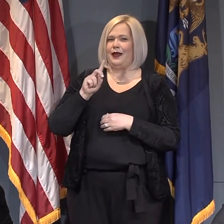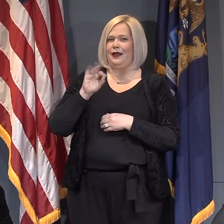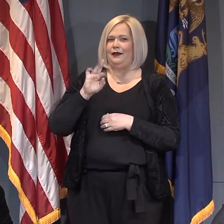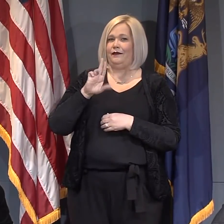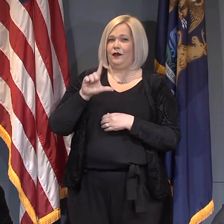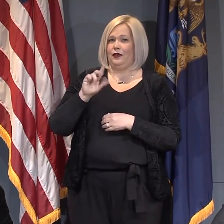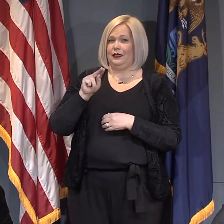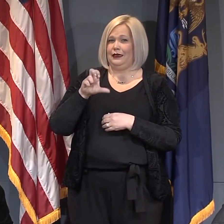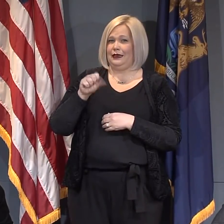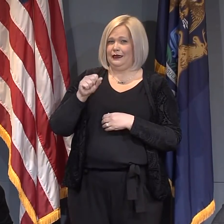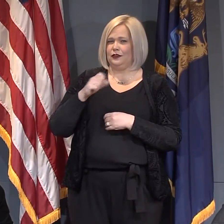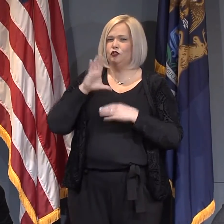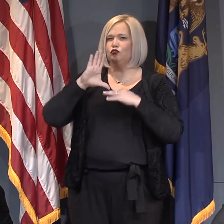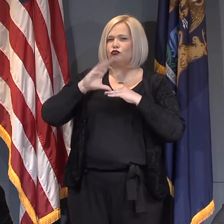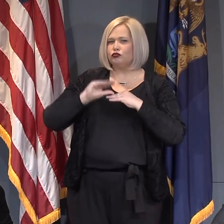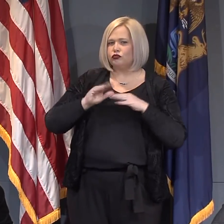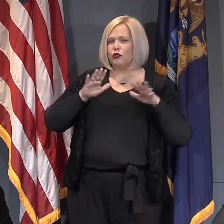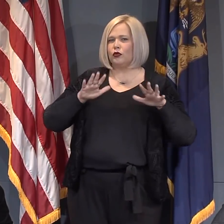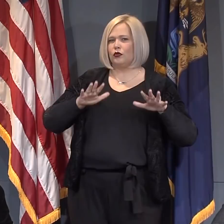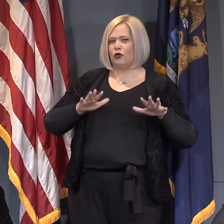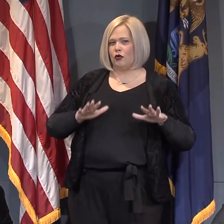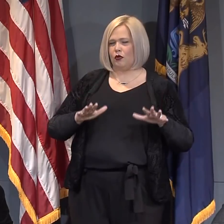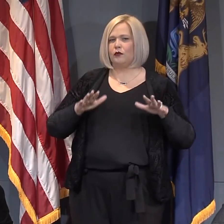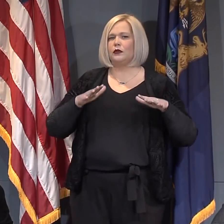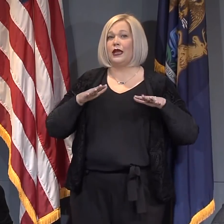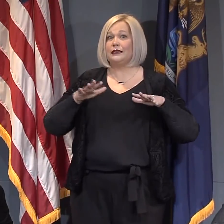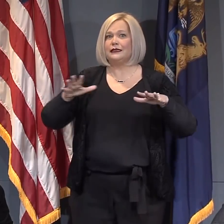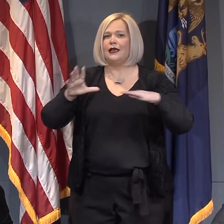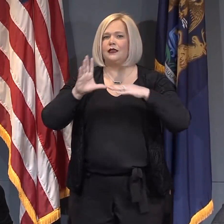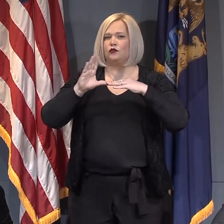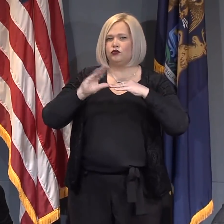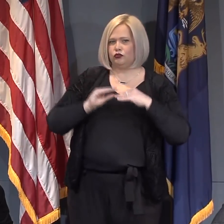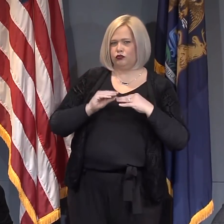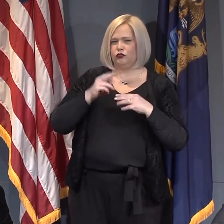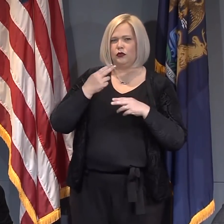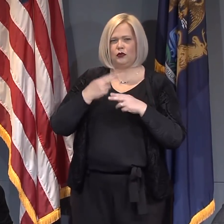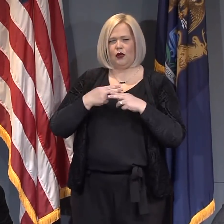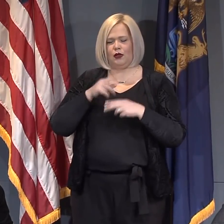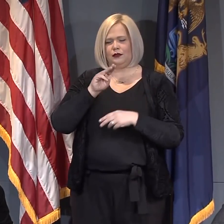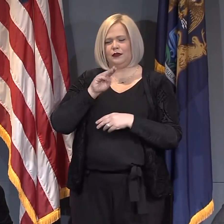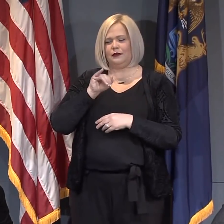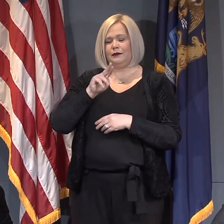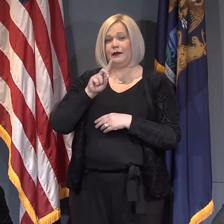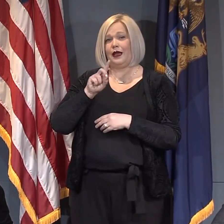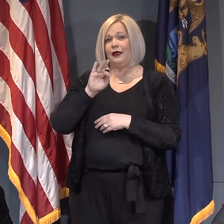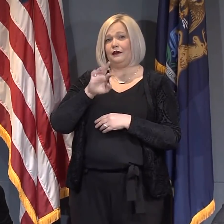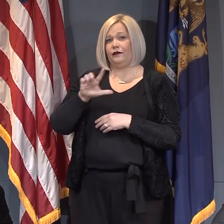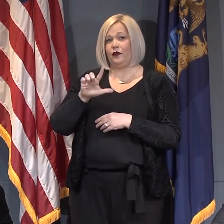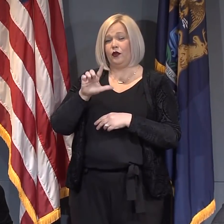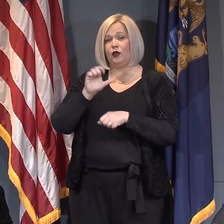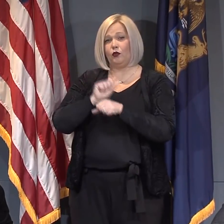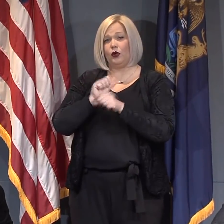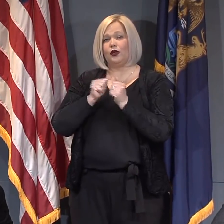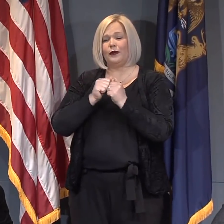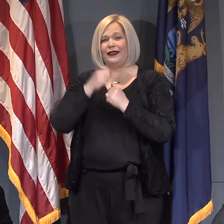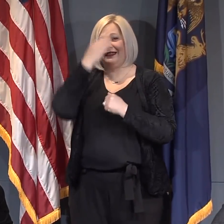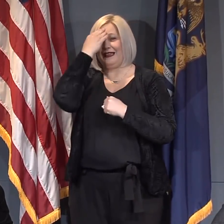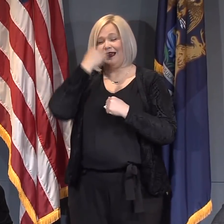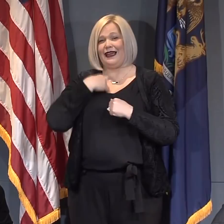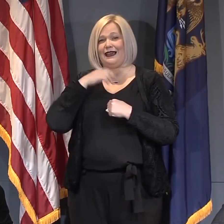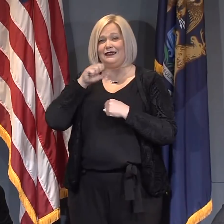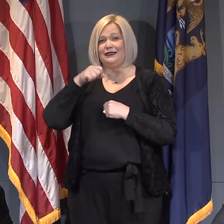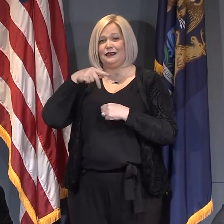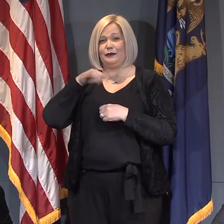anxieties through mindfulness. It is the mindful work that we are doing with Headspace to provide a new mental